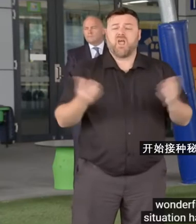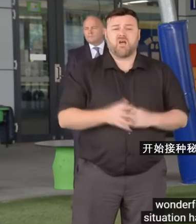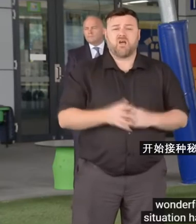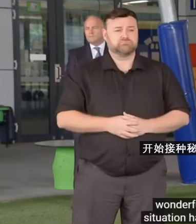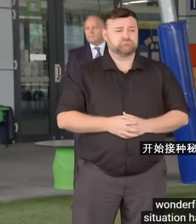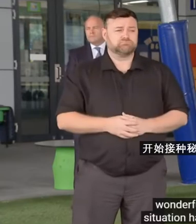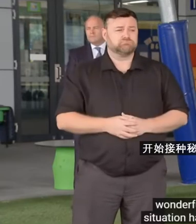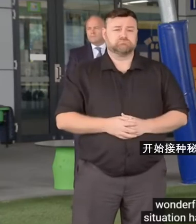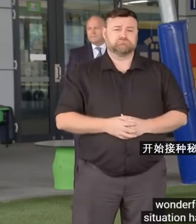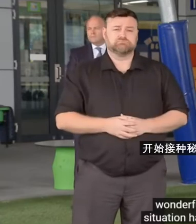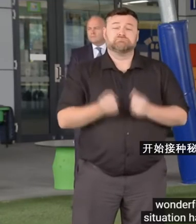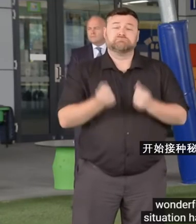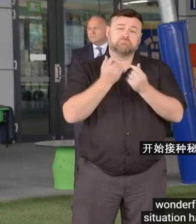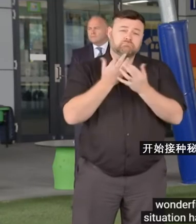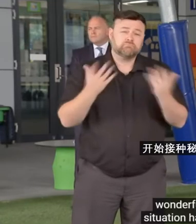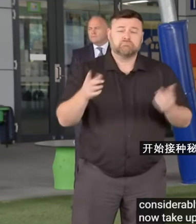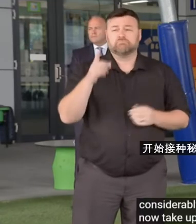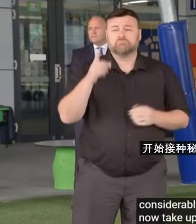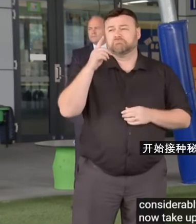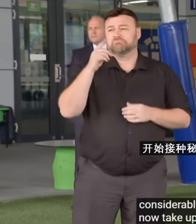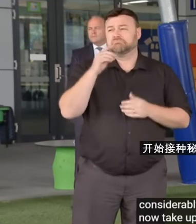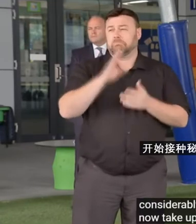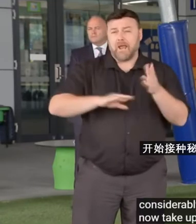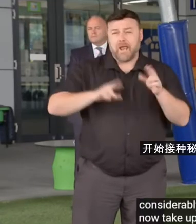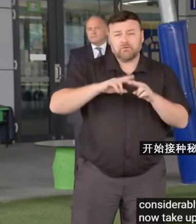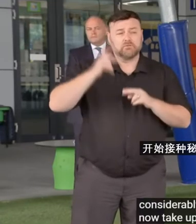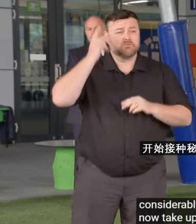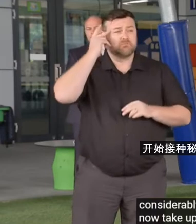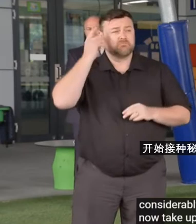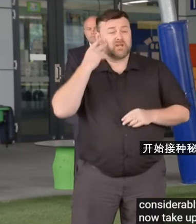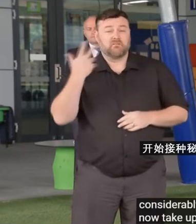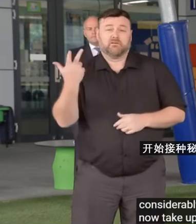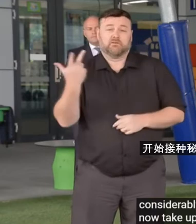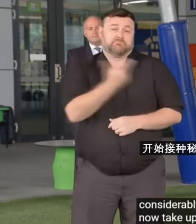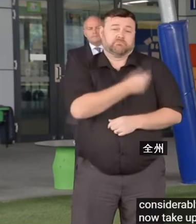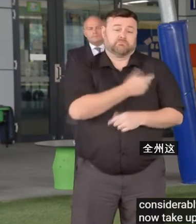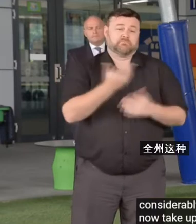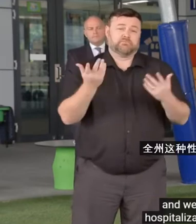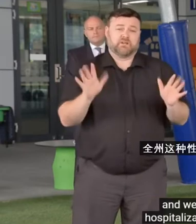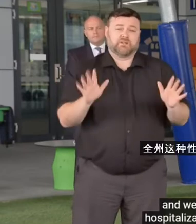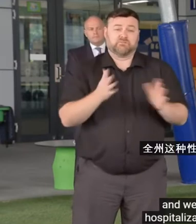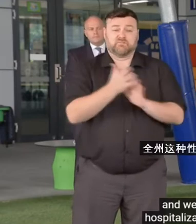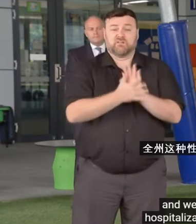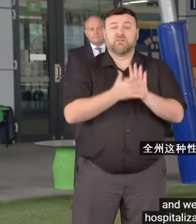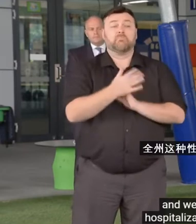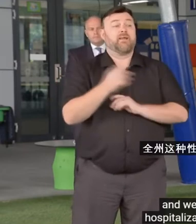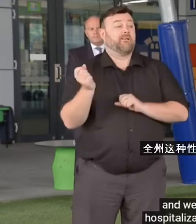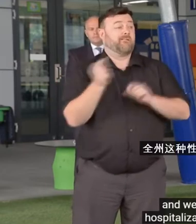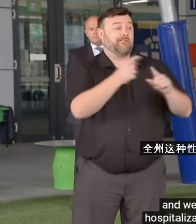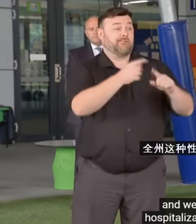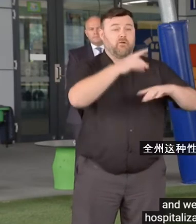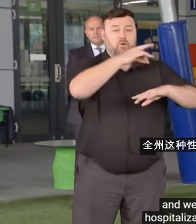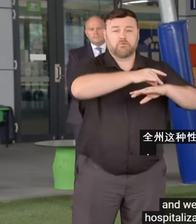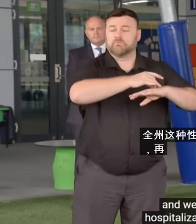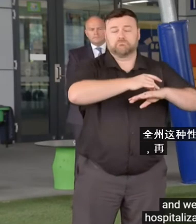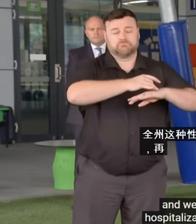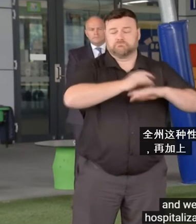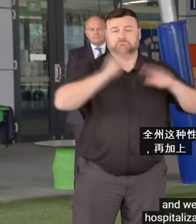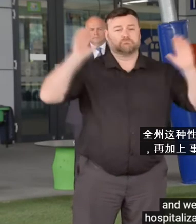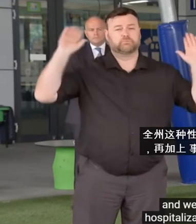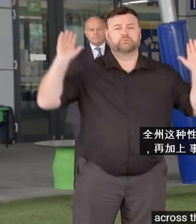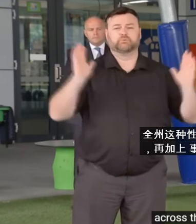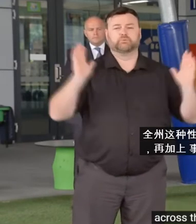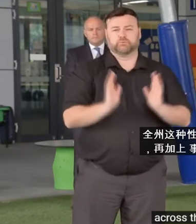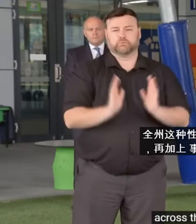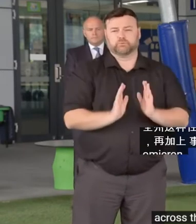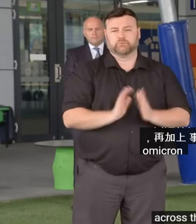COVID vaccines, and we're seeing fewer hospitalisations of that nature across the state right now. That, coupled